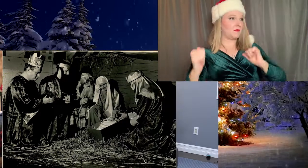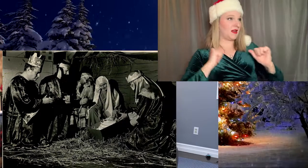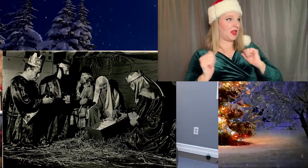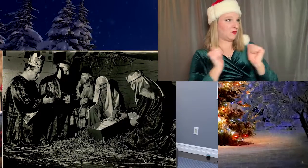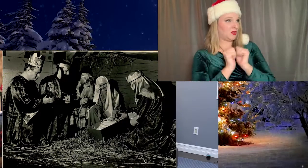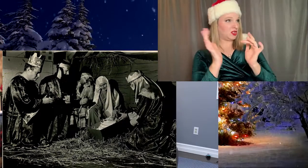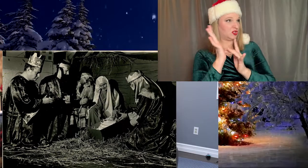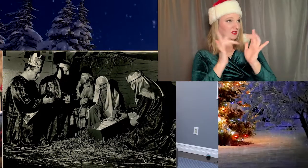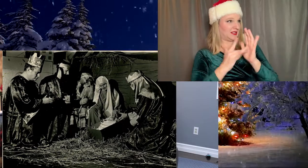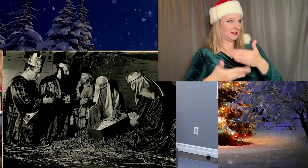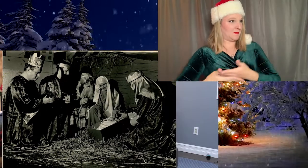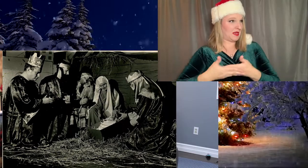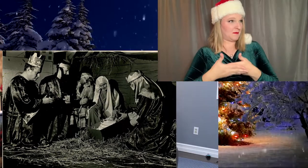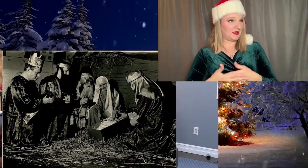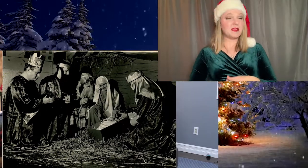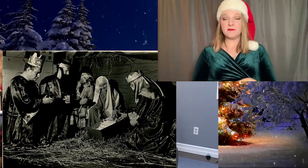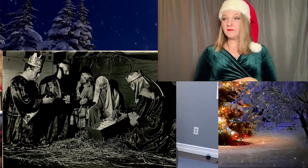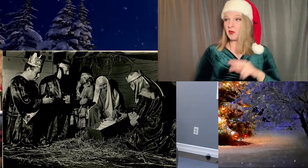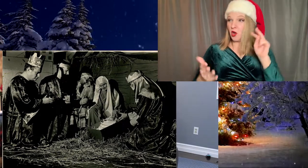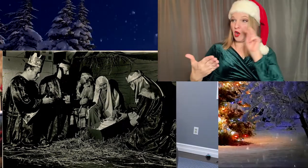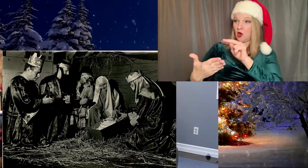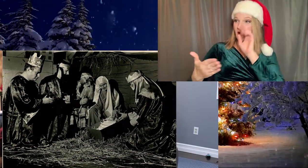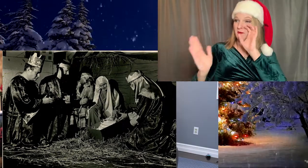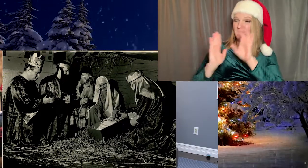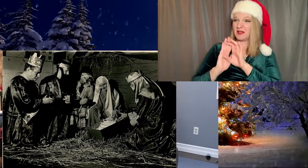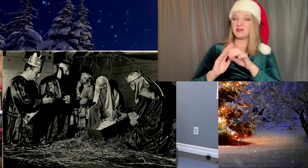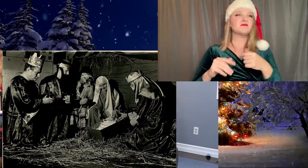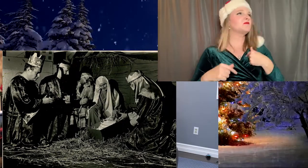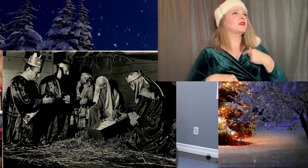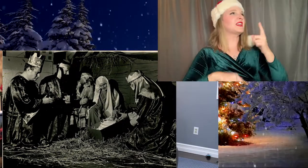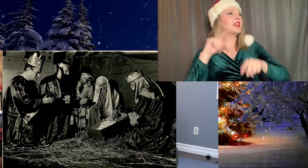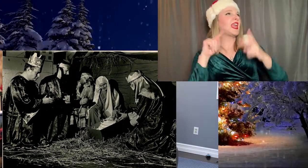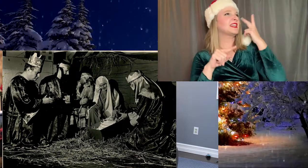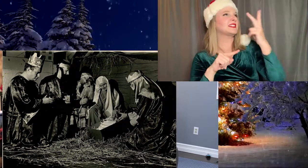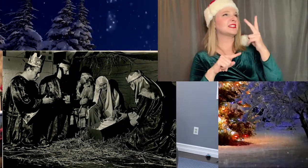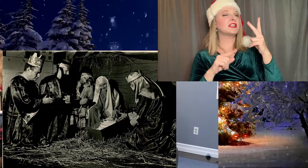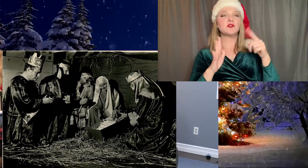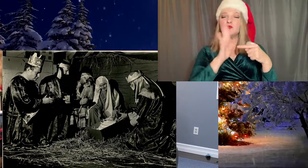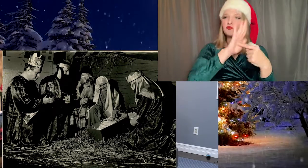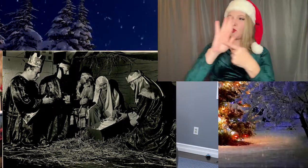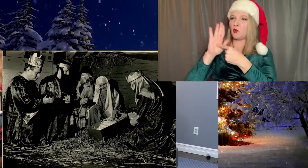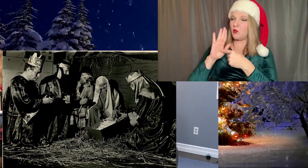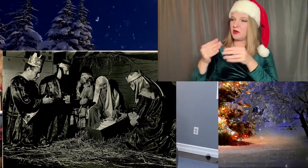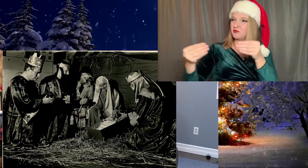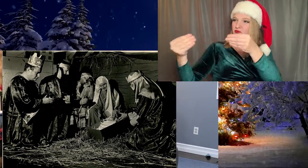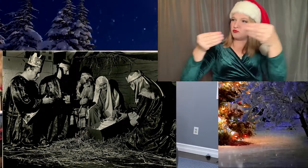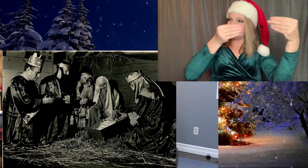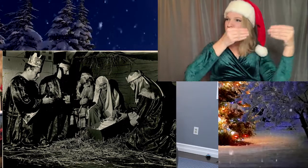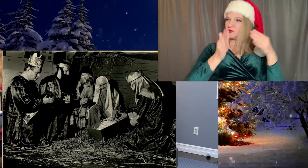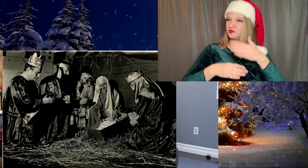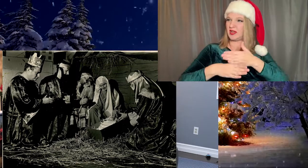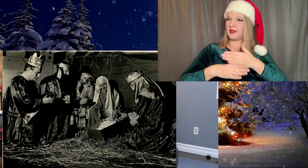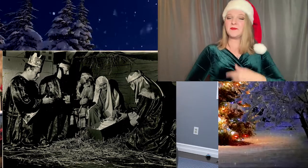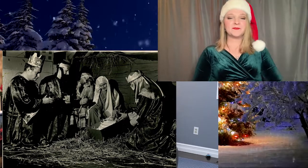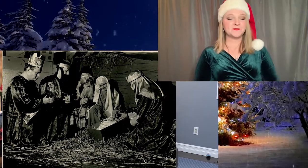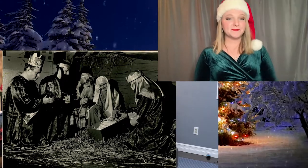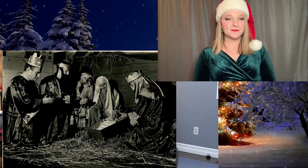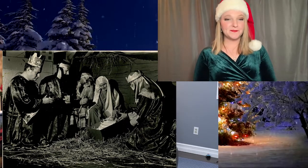baby Jesus. Yeah, no, you guys look at it. No, show your